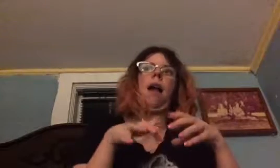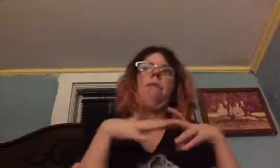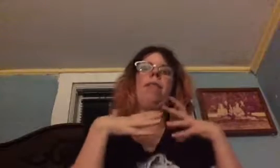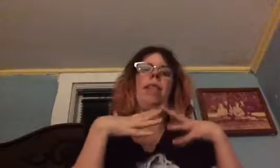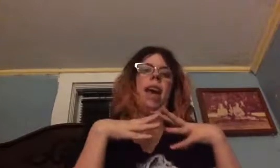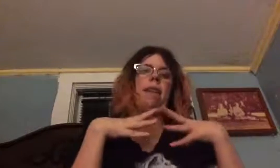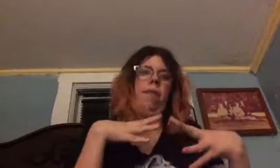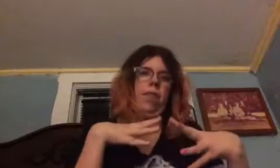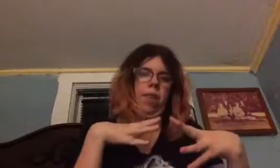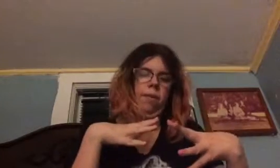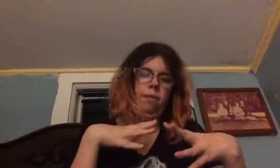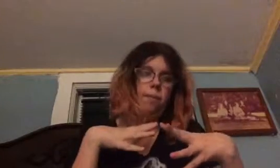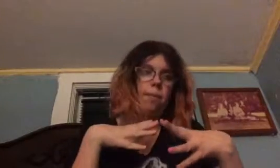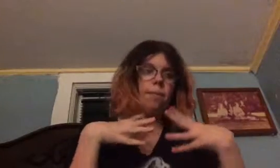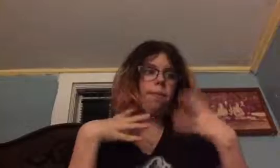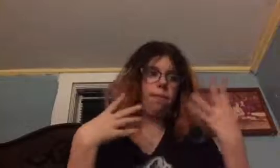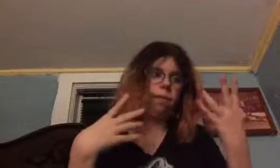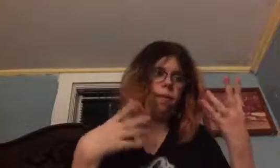prime day of Disney.